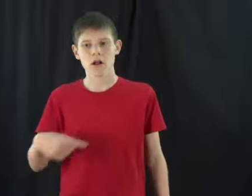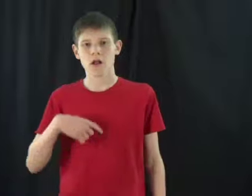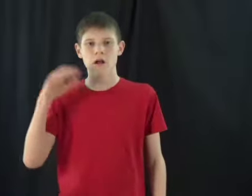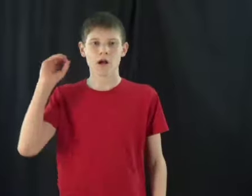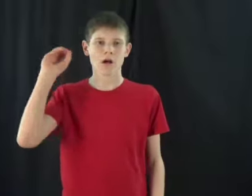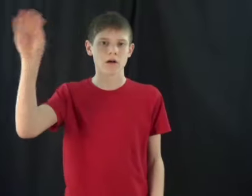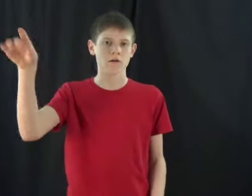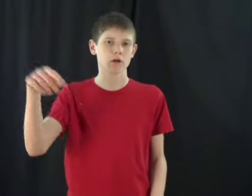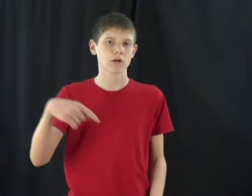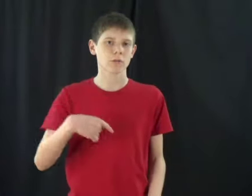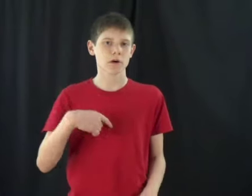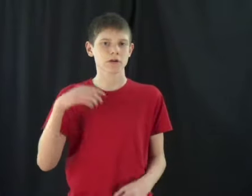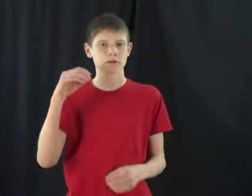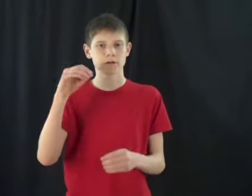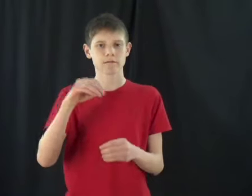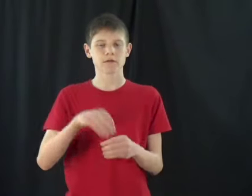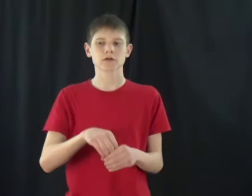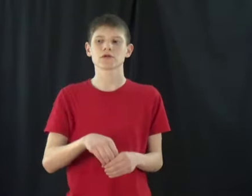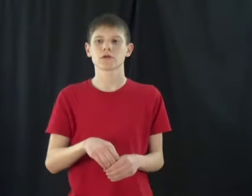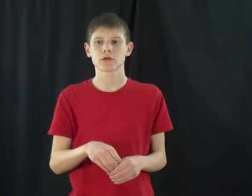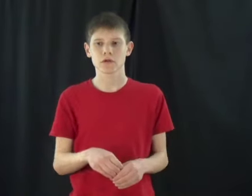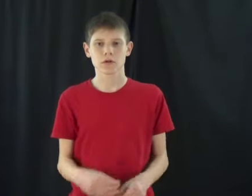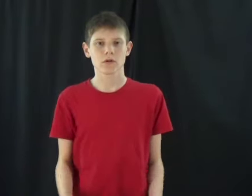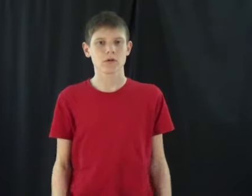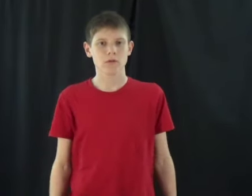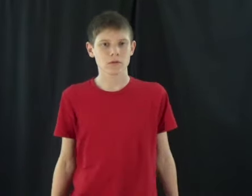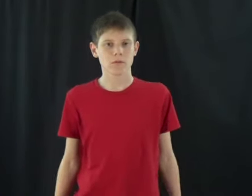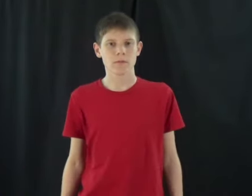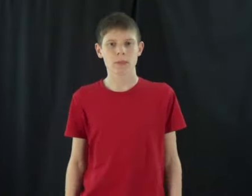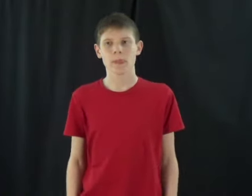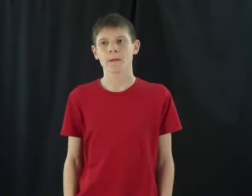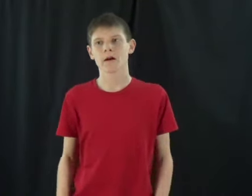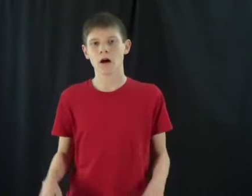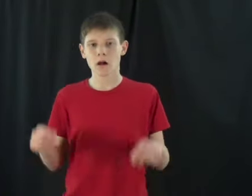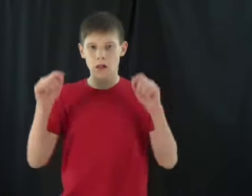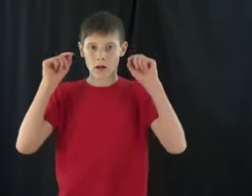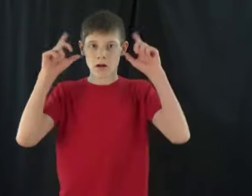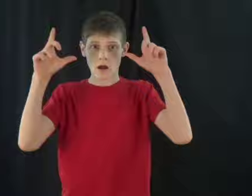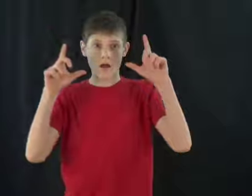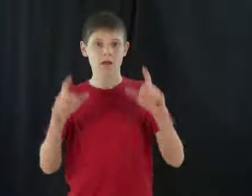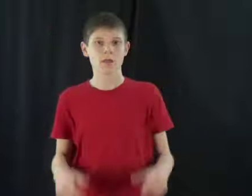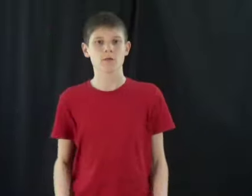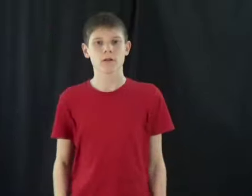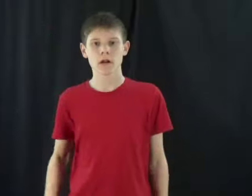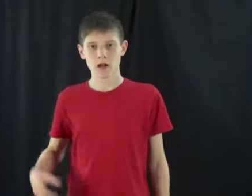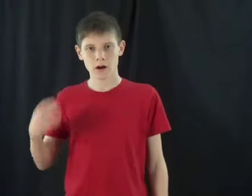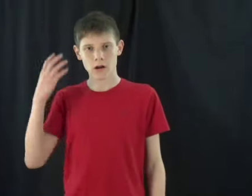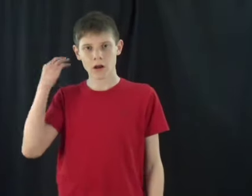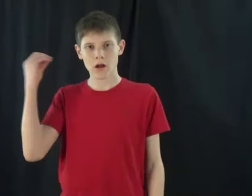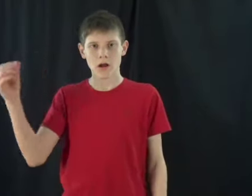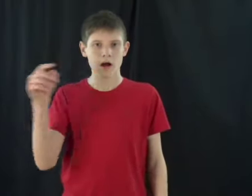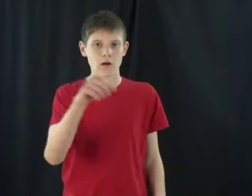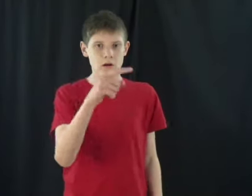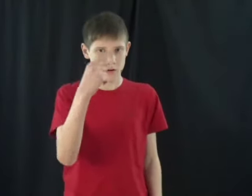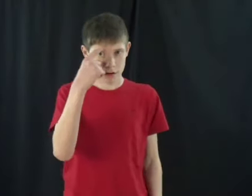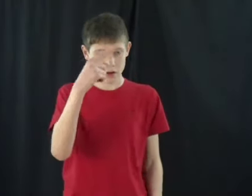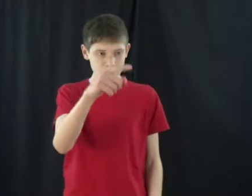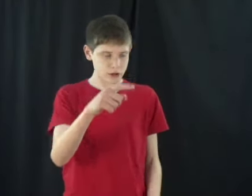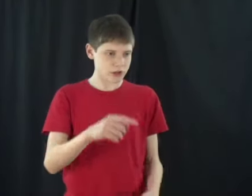I've thrown myself into a hoop And out of the red, out of her head she